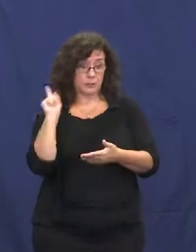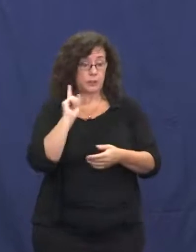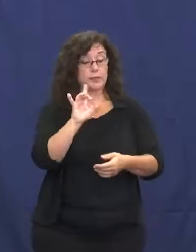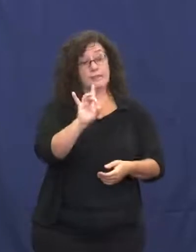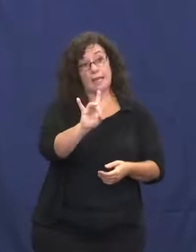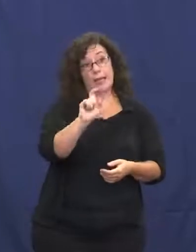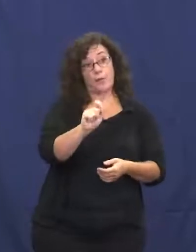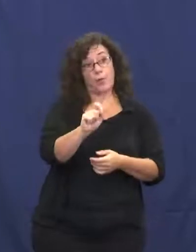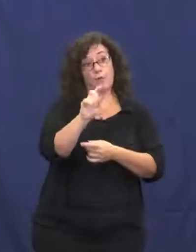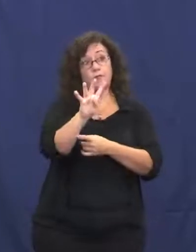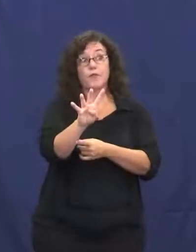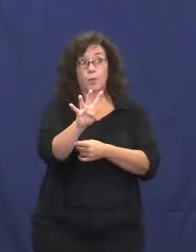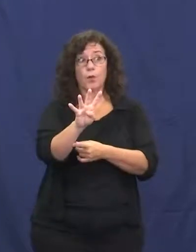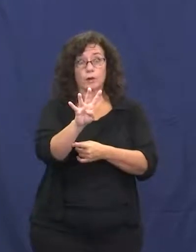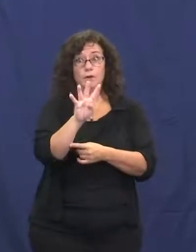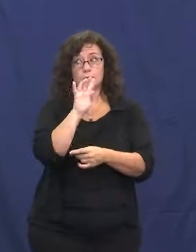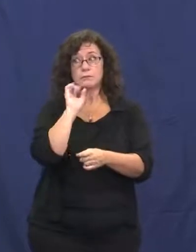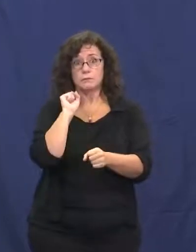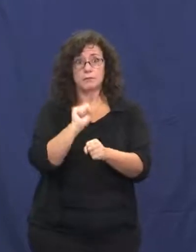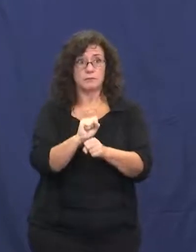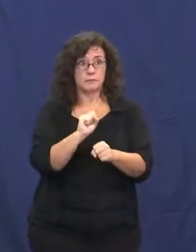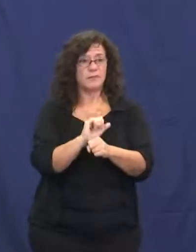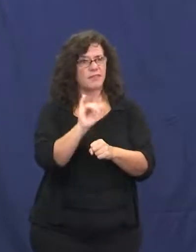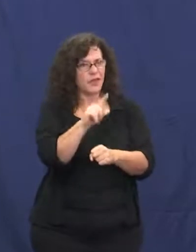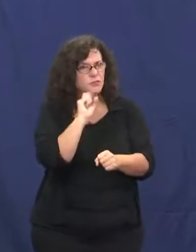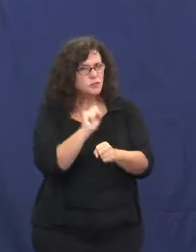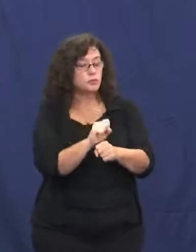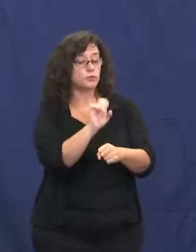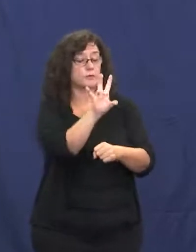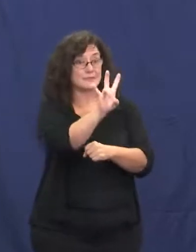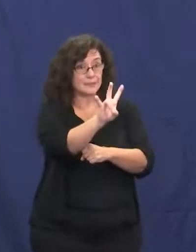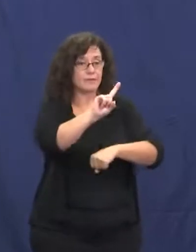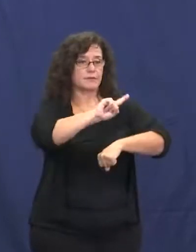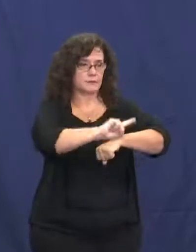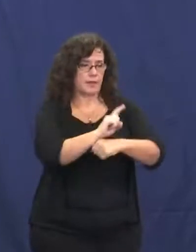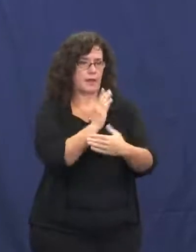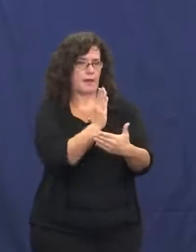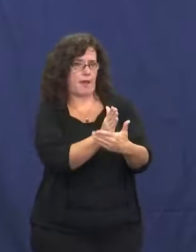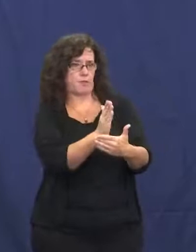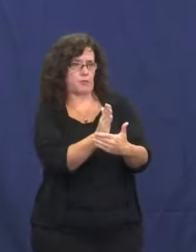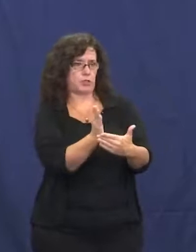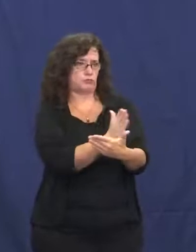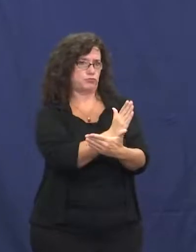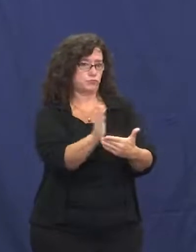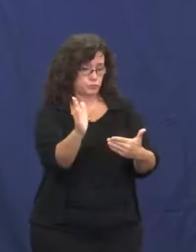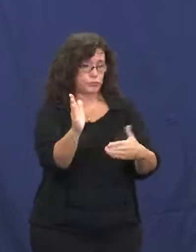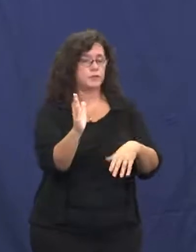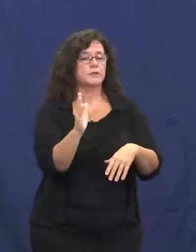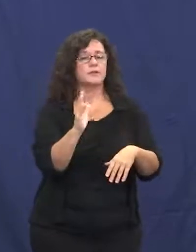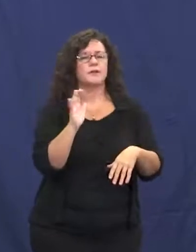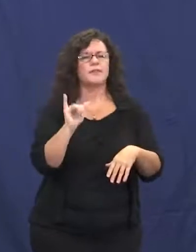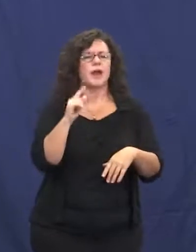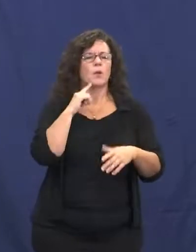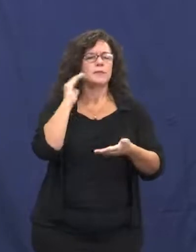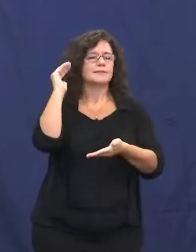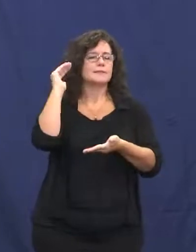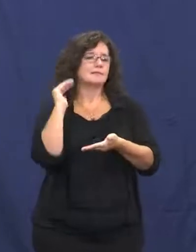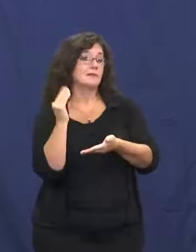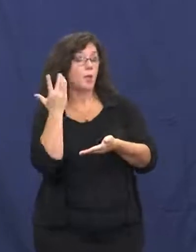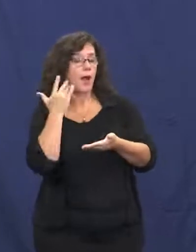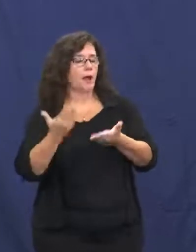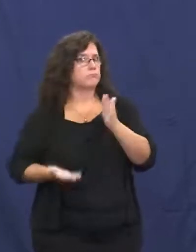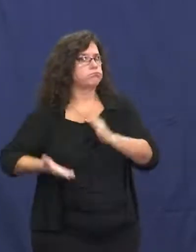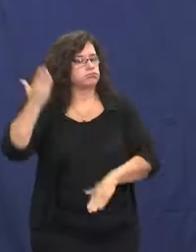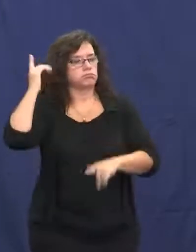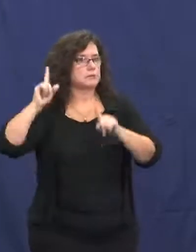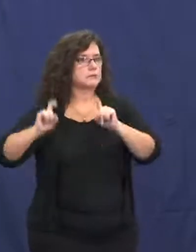was our true 7-day average last week. It was adjusted a little bit lower based on a high test volume,